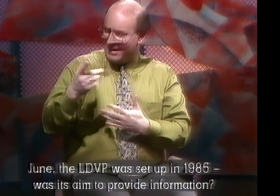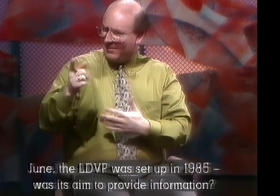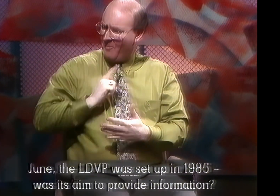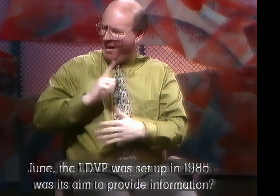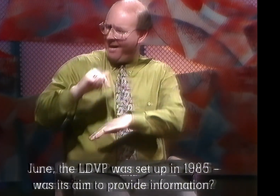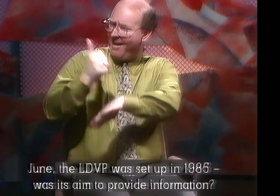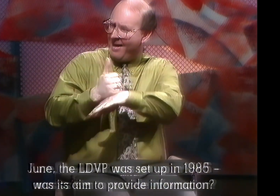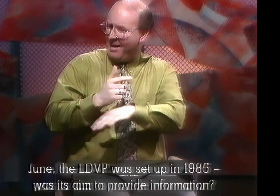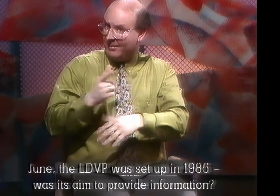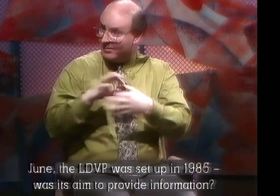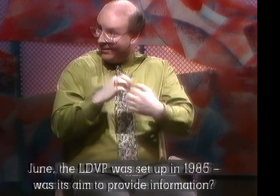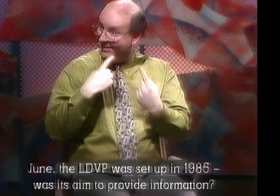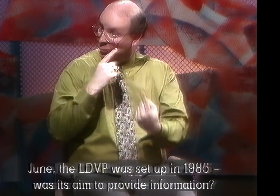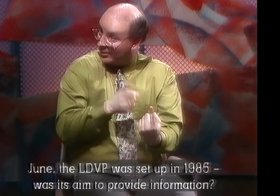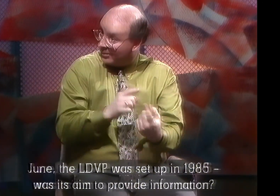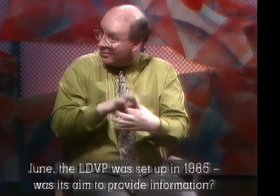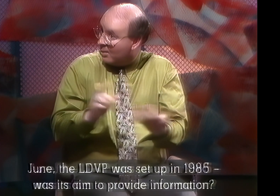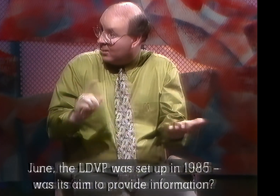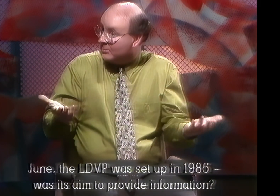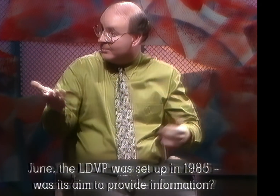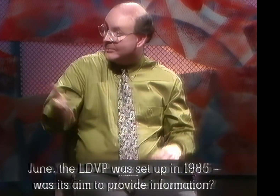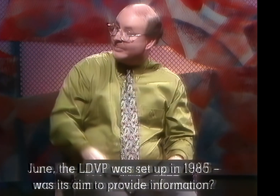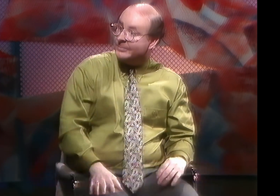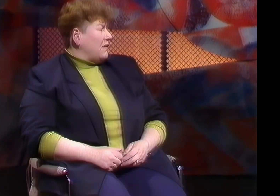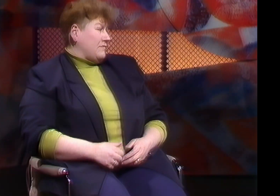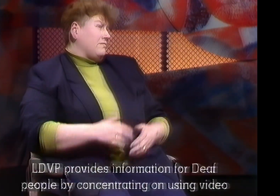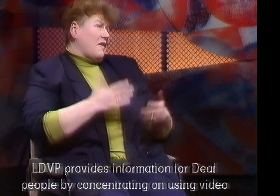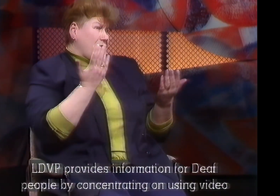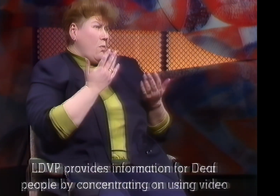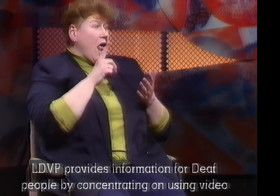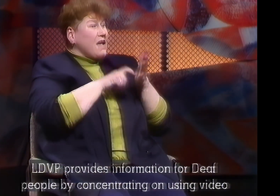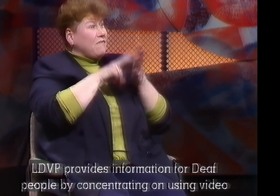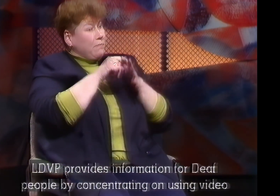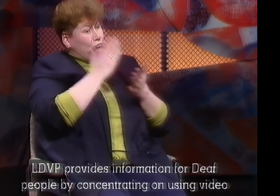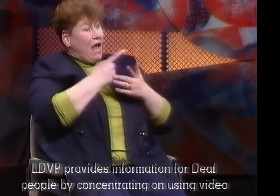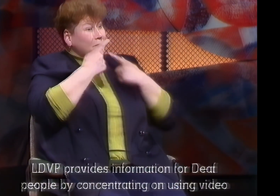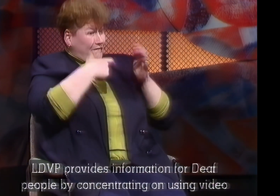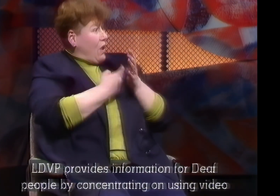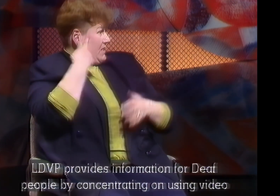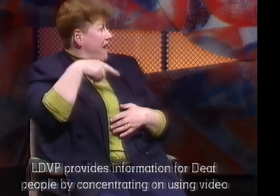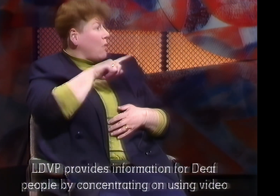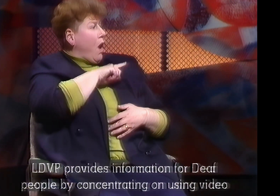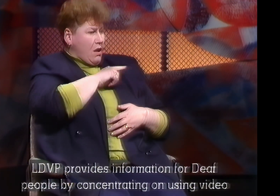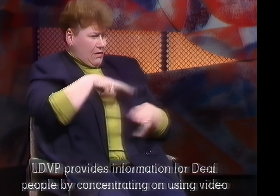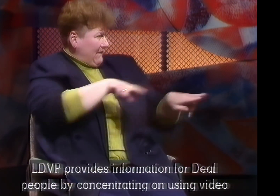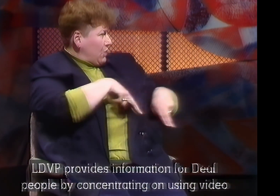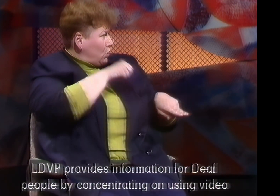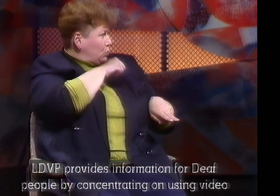back in 1985. Was its aim to provide information? Well, of course, LDVP provides information for deaf